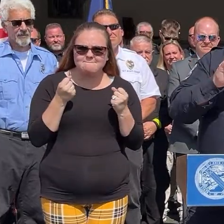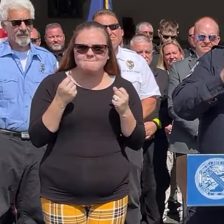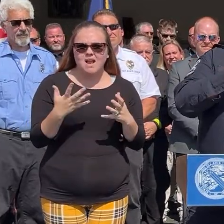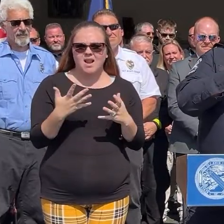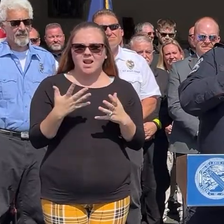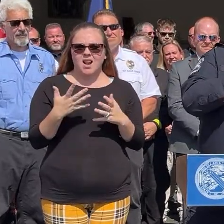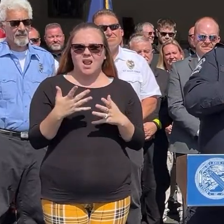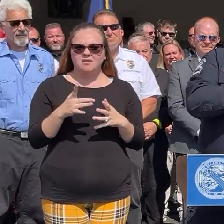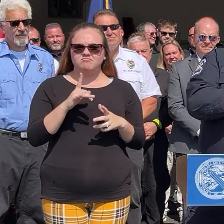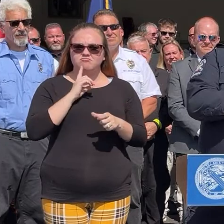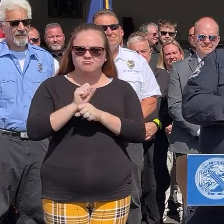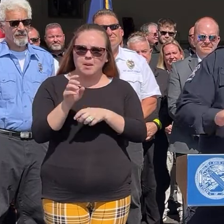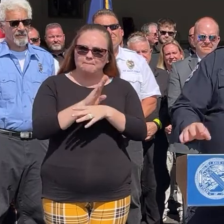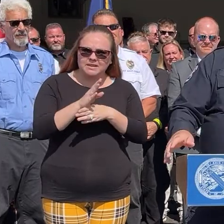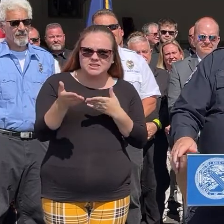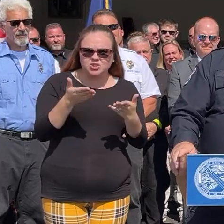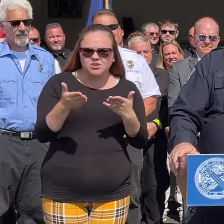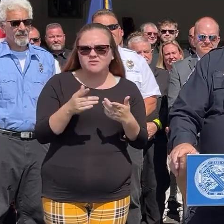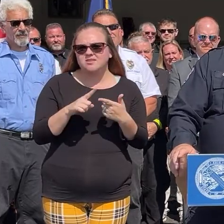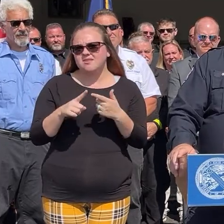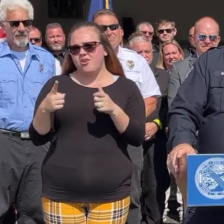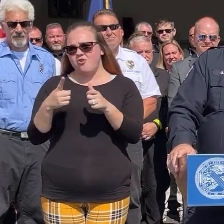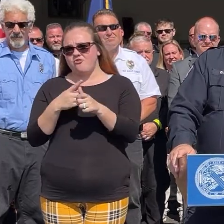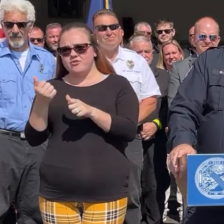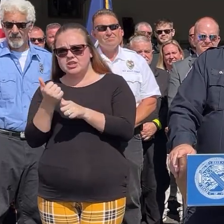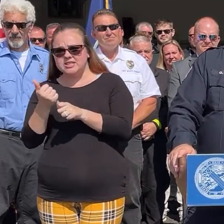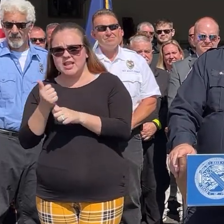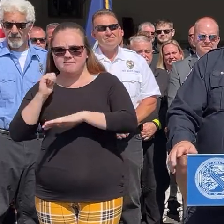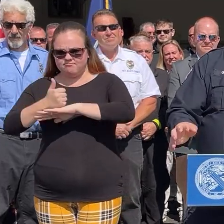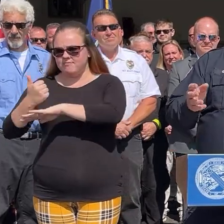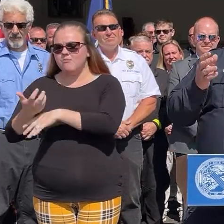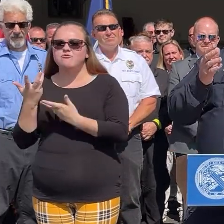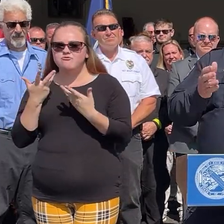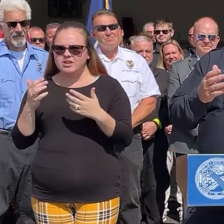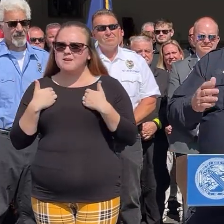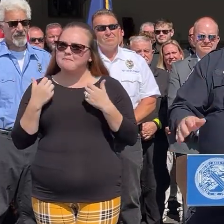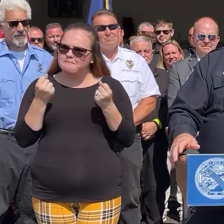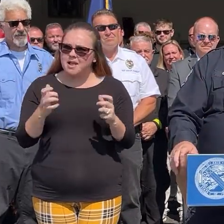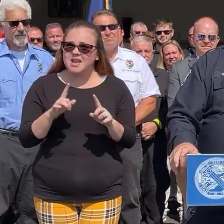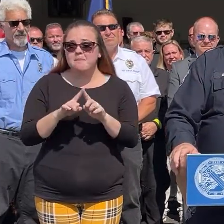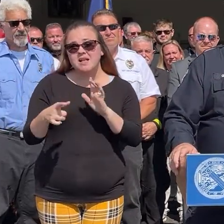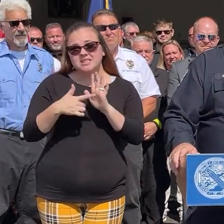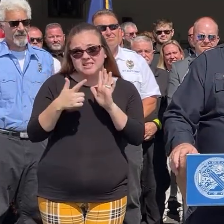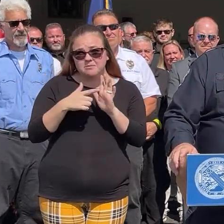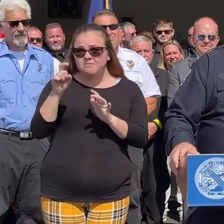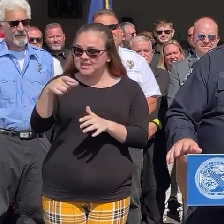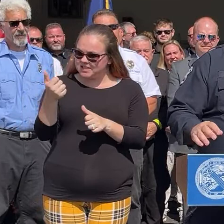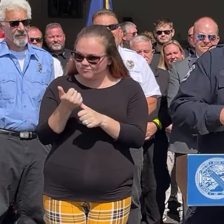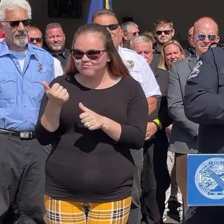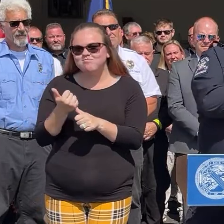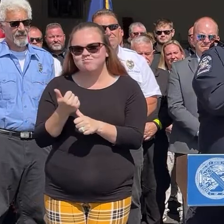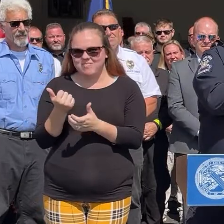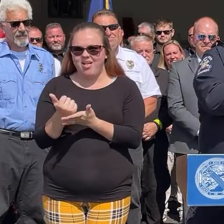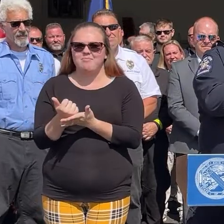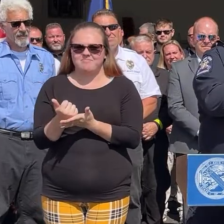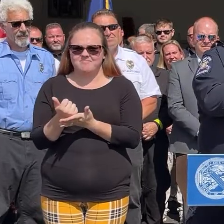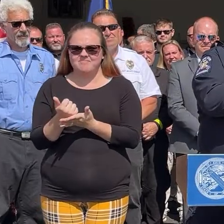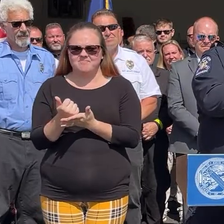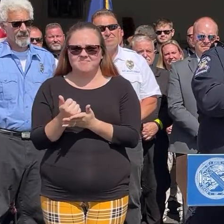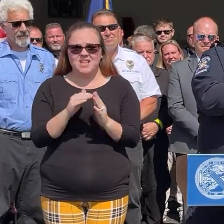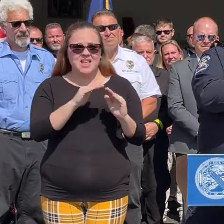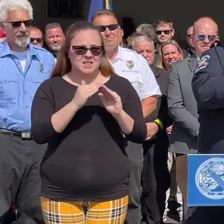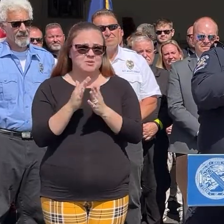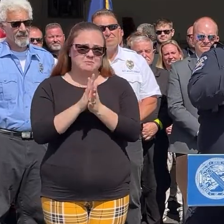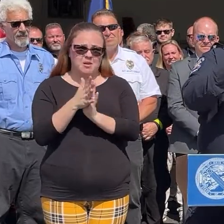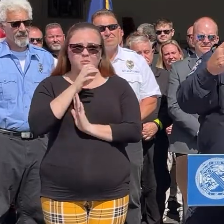commercial services, of first aid squads that are out there right now. But there are times they need help. The community's getting